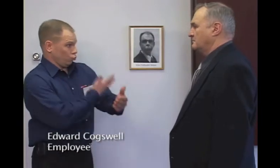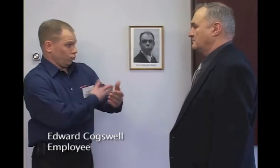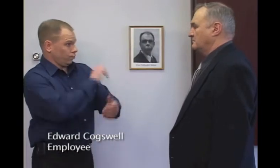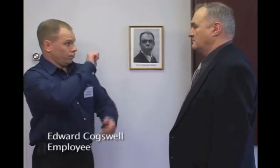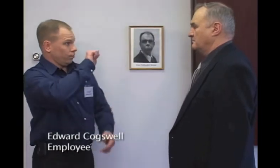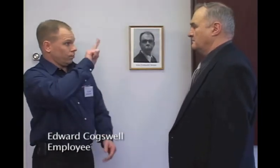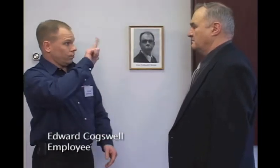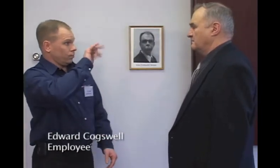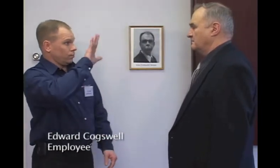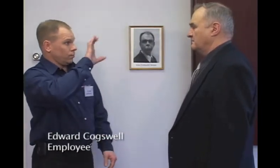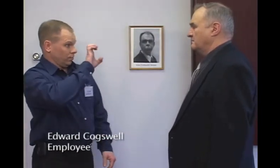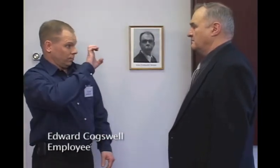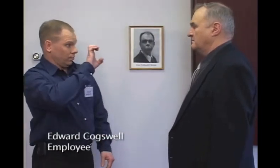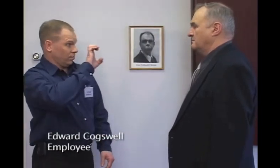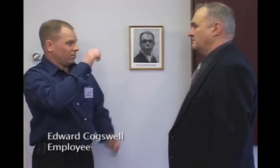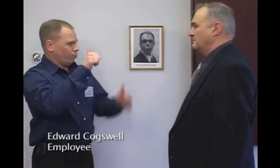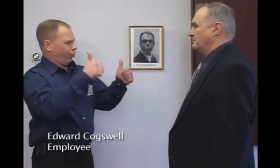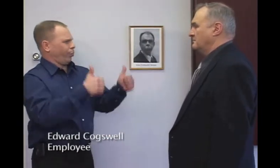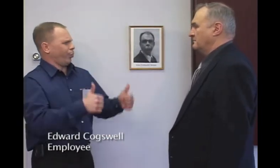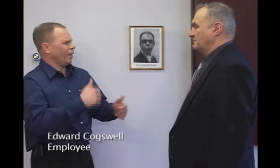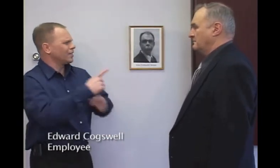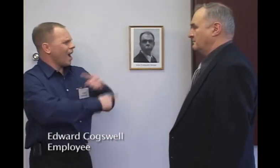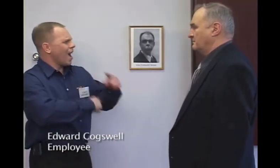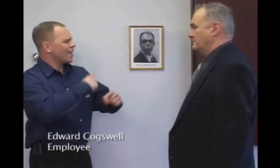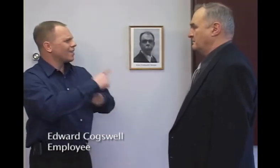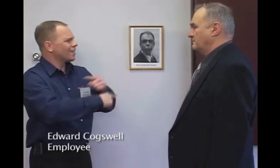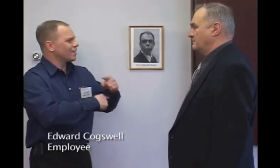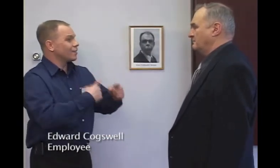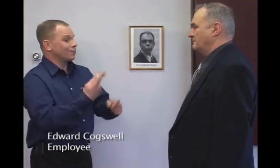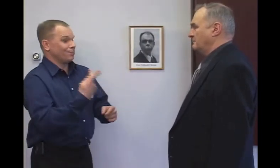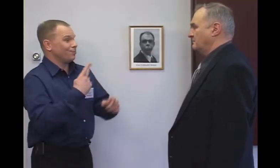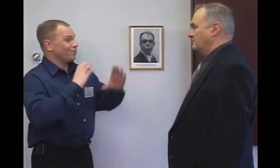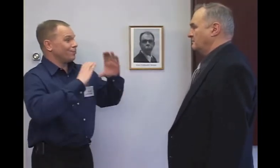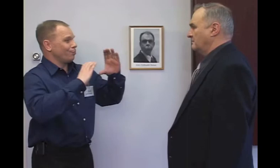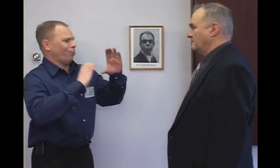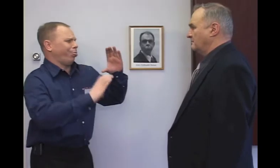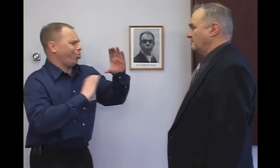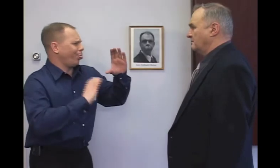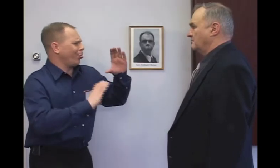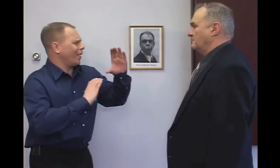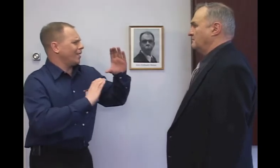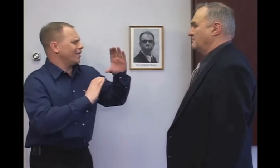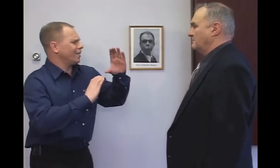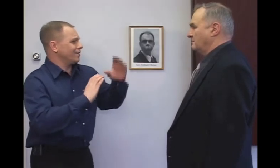I'm concerned. The communication between me and my daughter Alice is getting worse. What can I do?